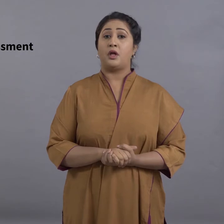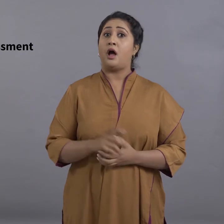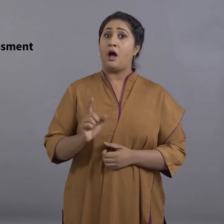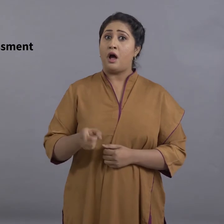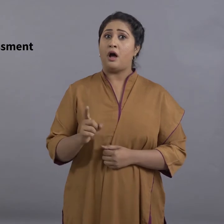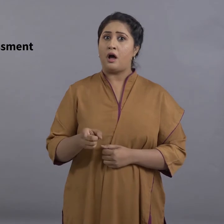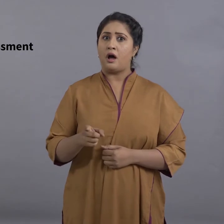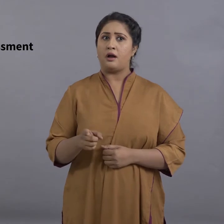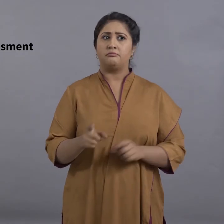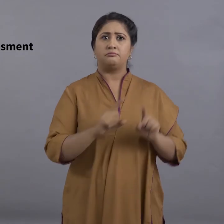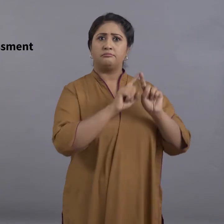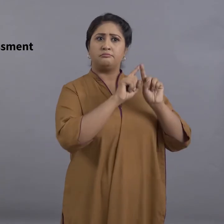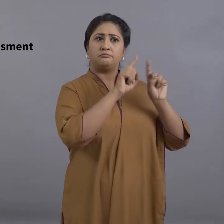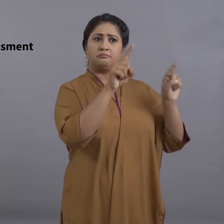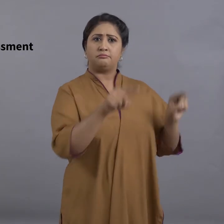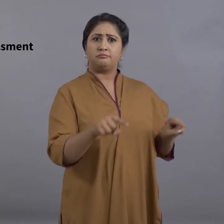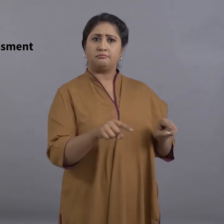Sample 1.